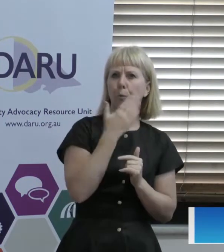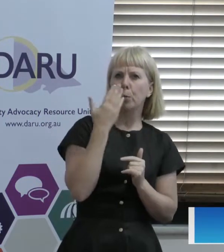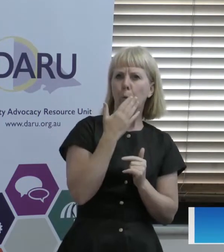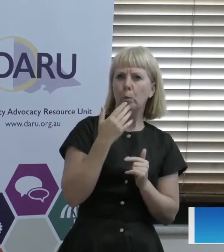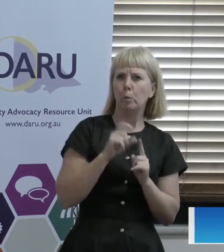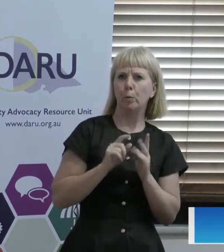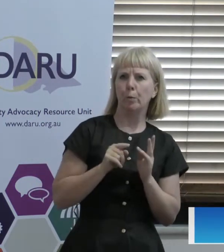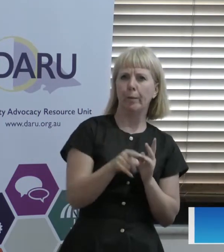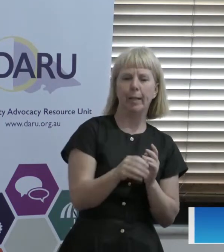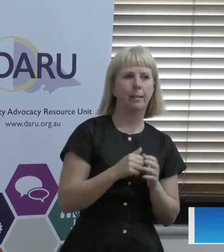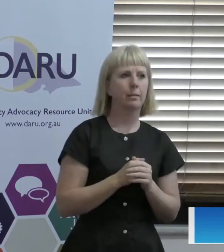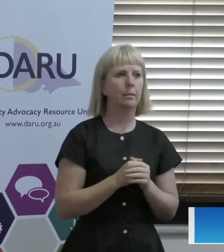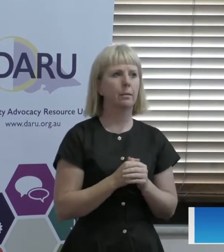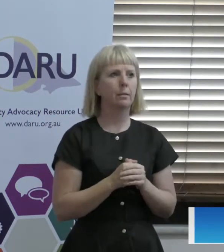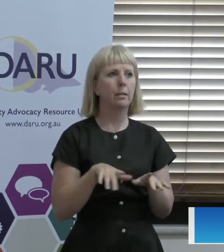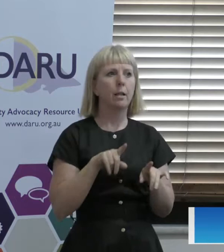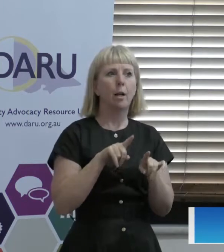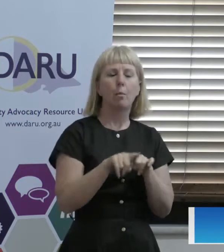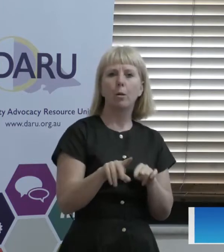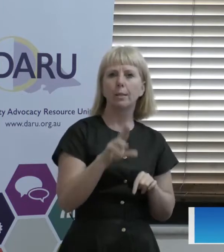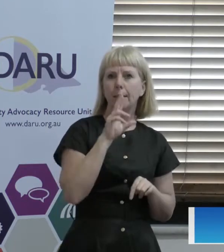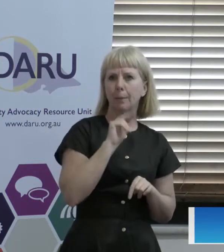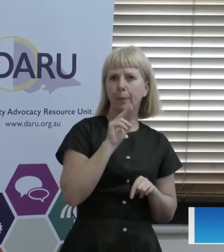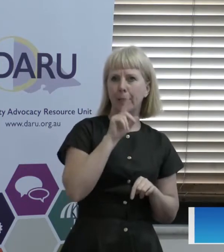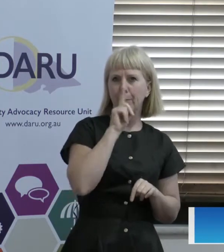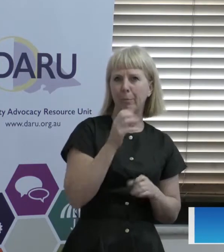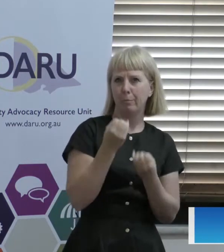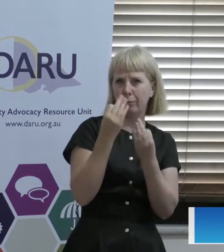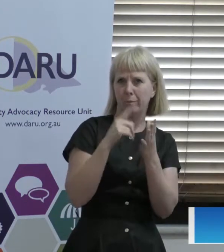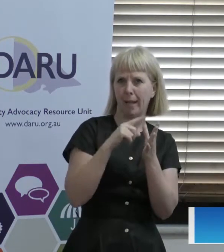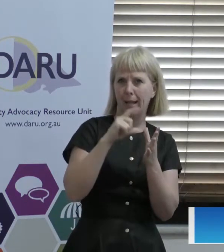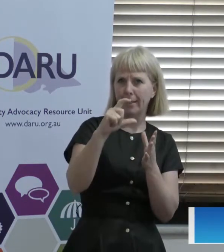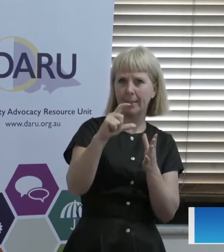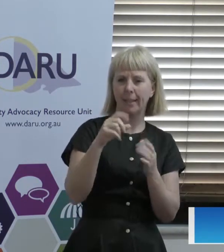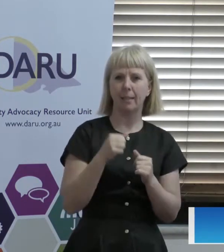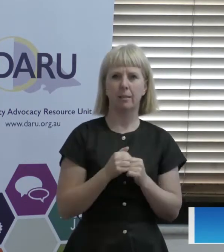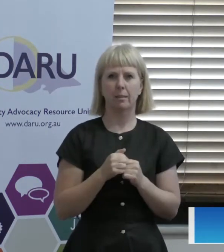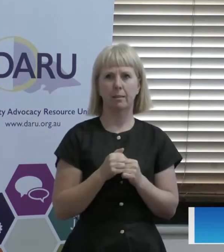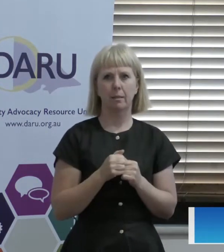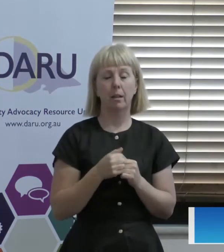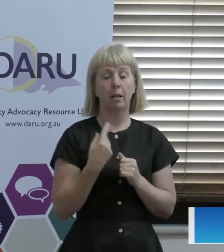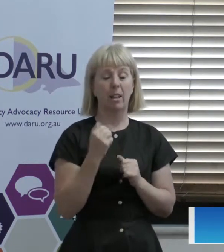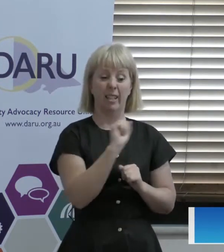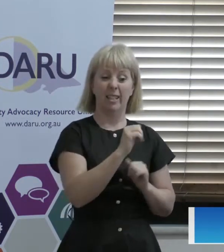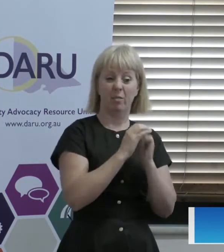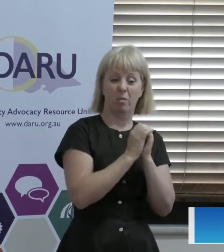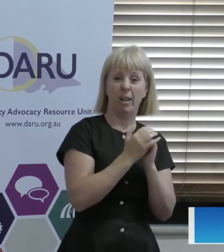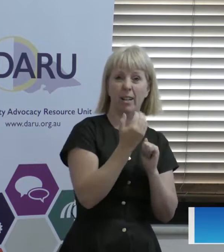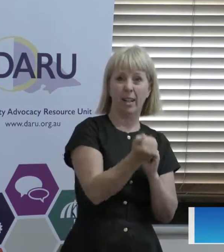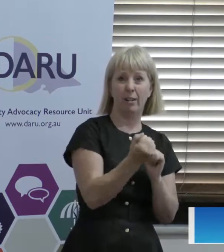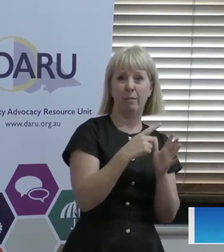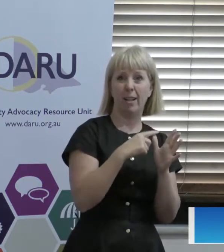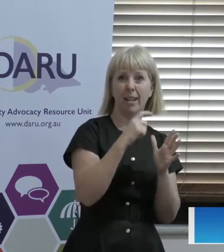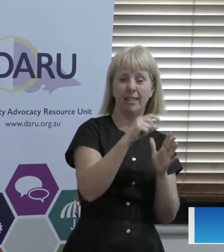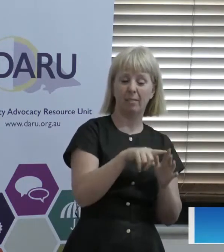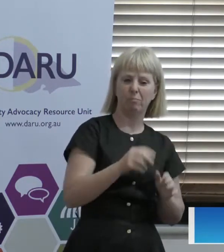perfectly well that most speeches don't have AAC. My young man's very lucky now and he has one that does, so since he's left school it's been